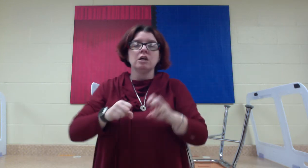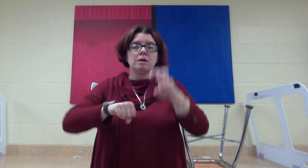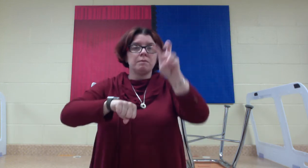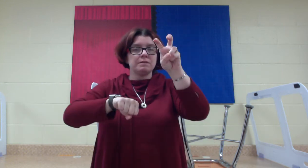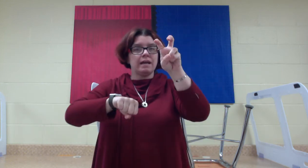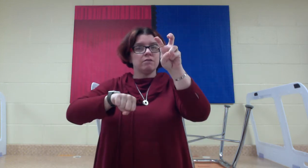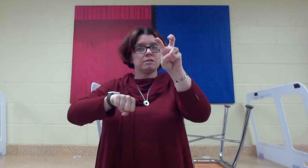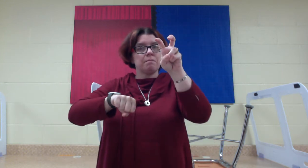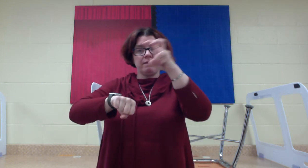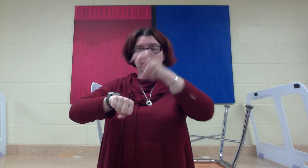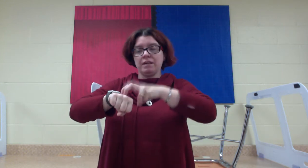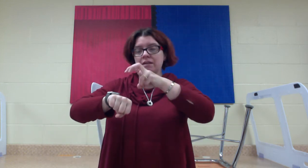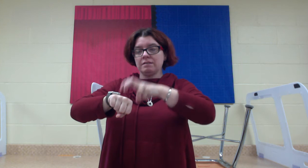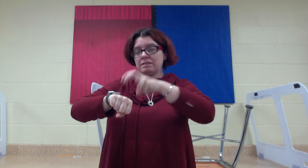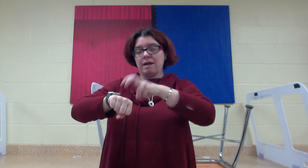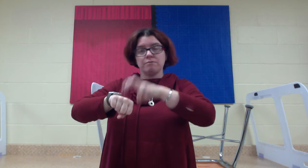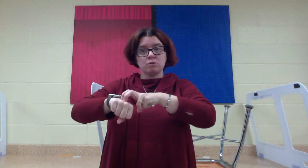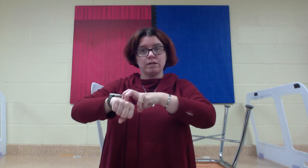But potatoes, a bent B, stabs twice.